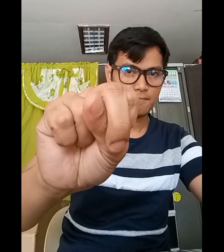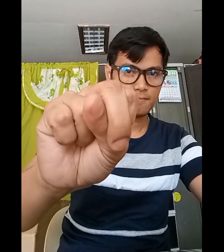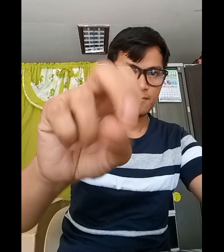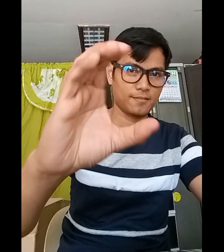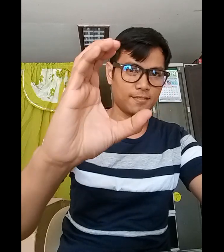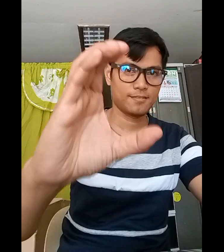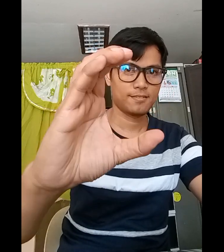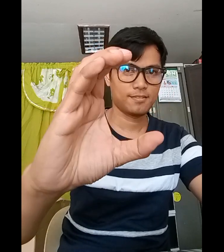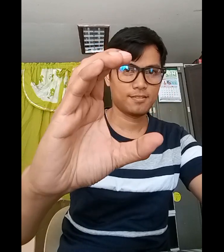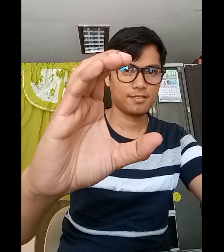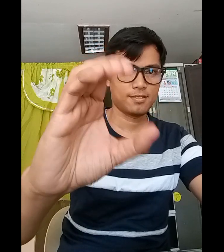A